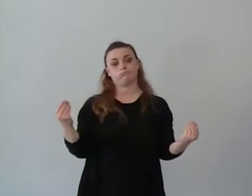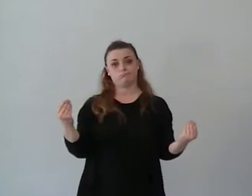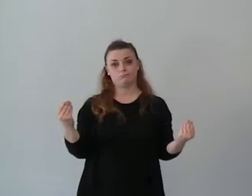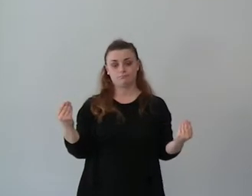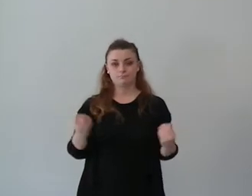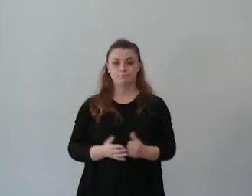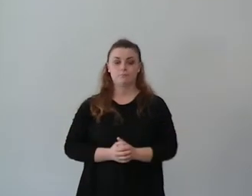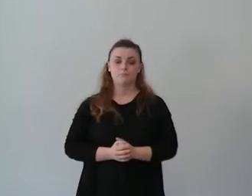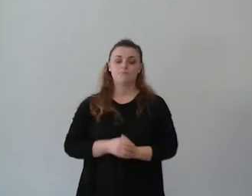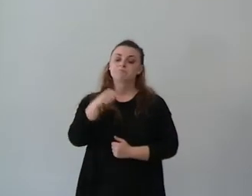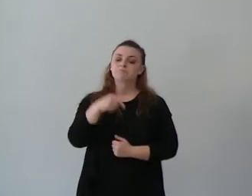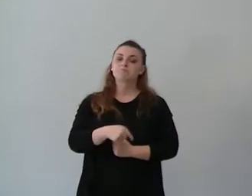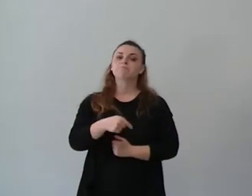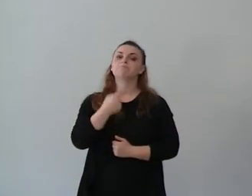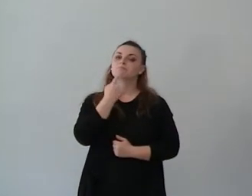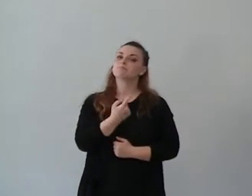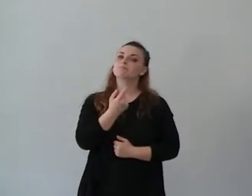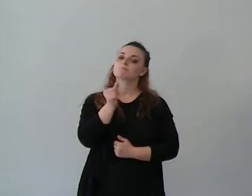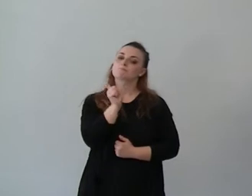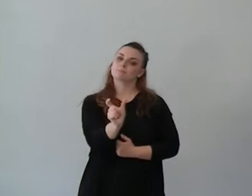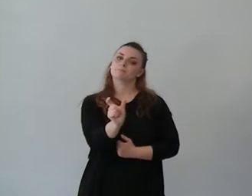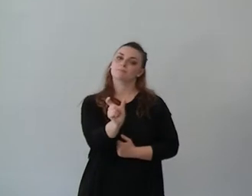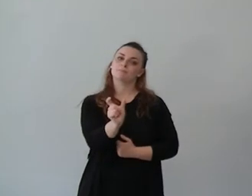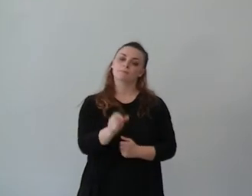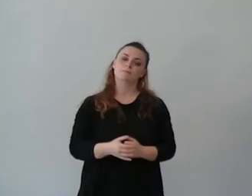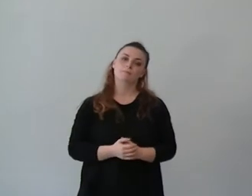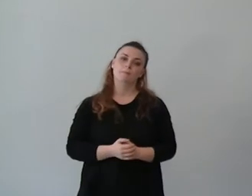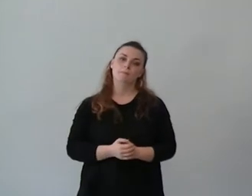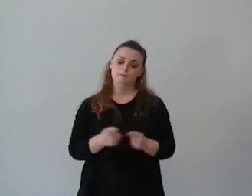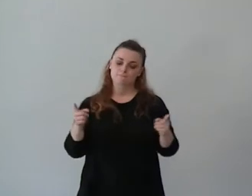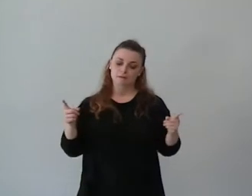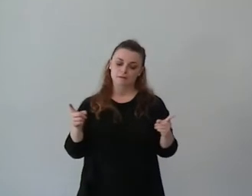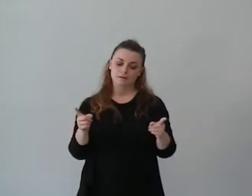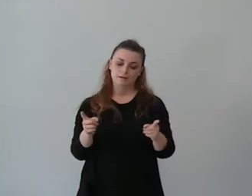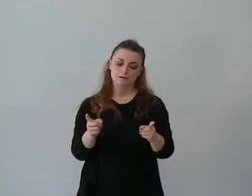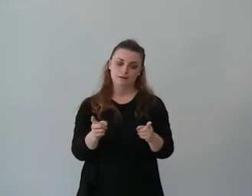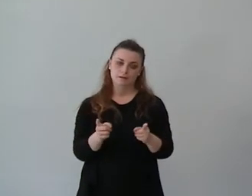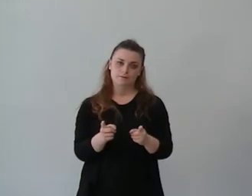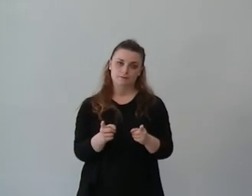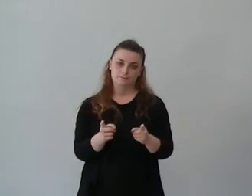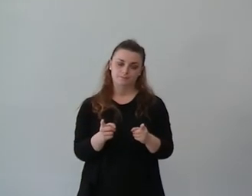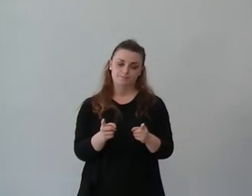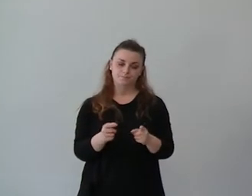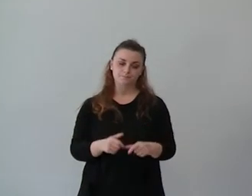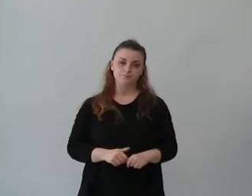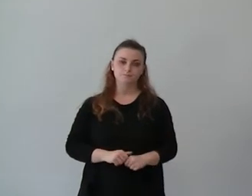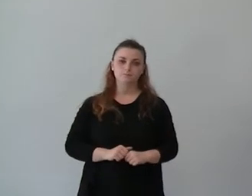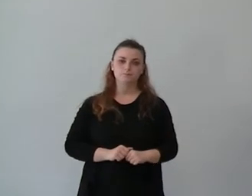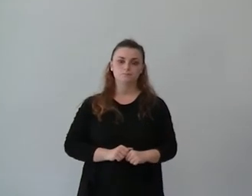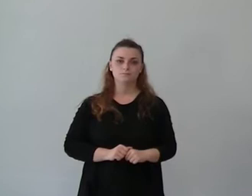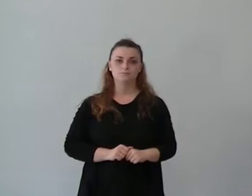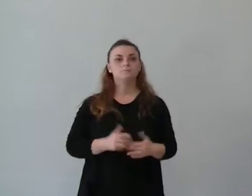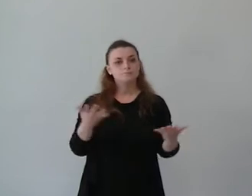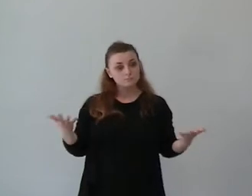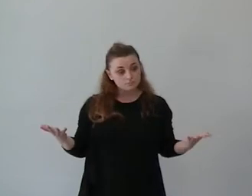ne parlerò oggi solo di un pezzettino. So please, I want to encourage you to go back and look at them later on. Quindi